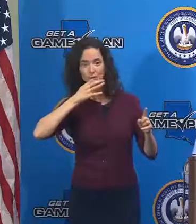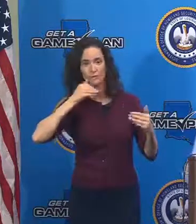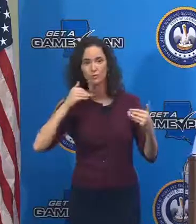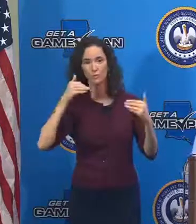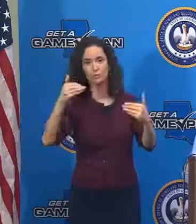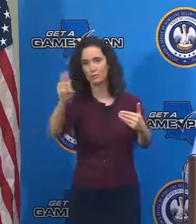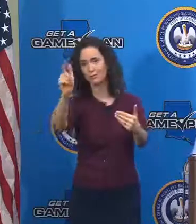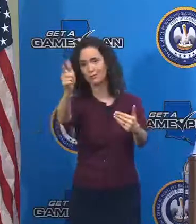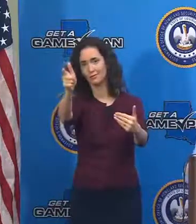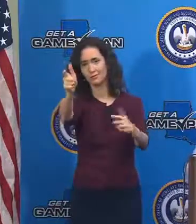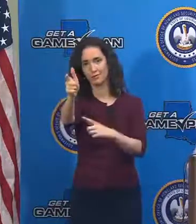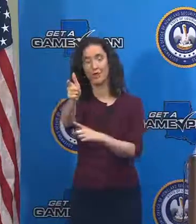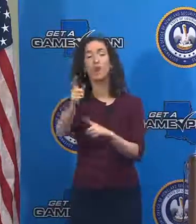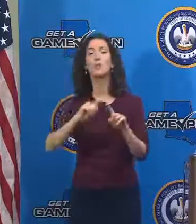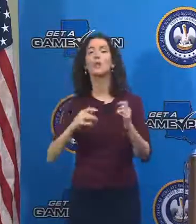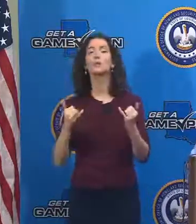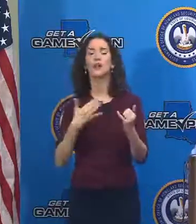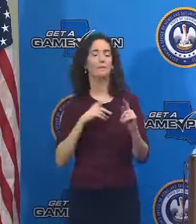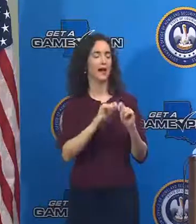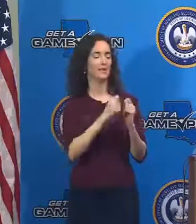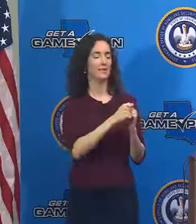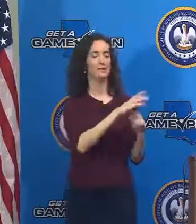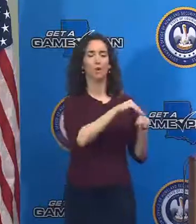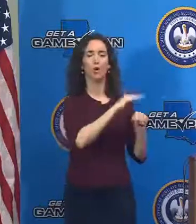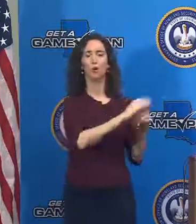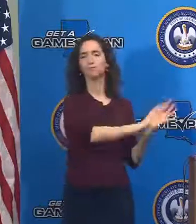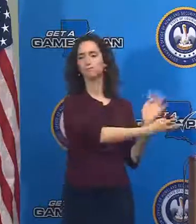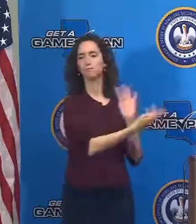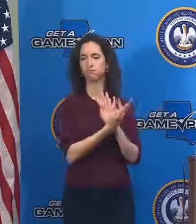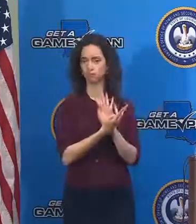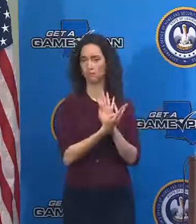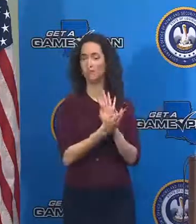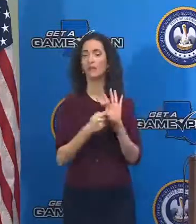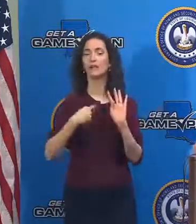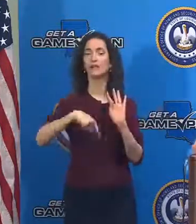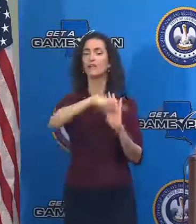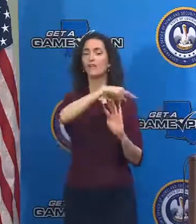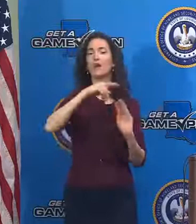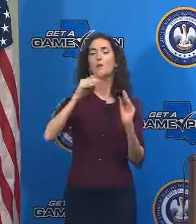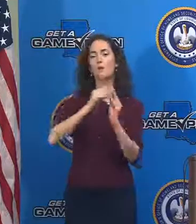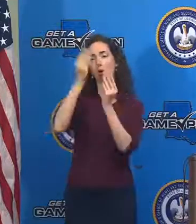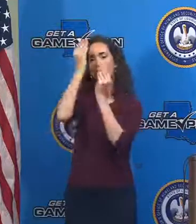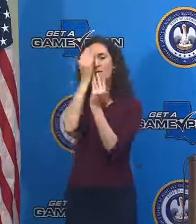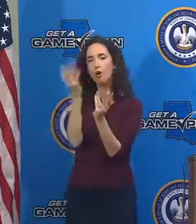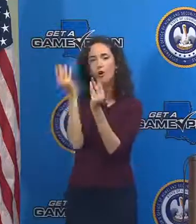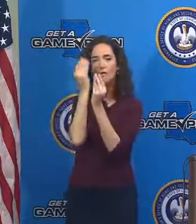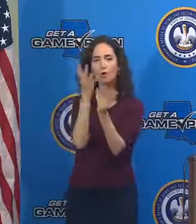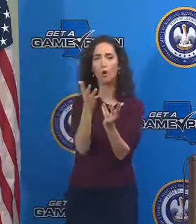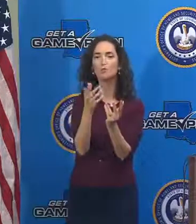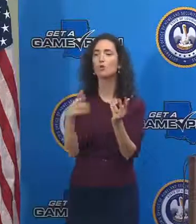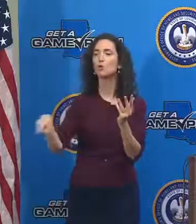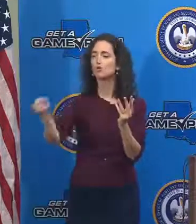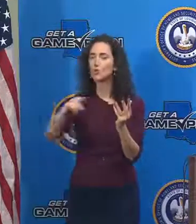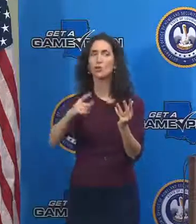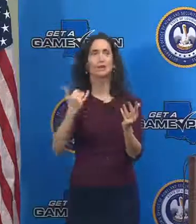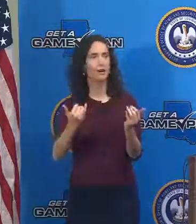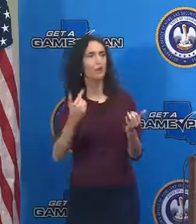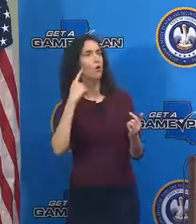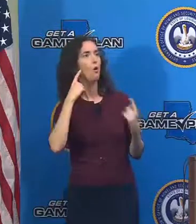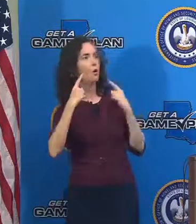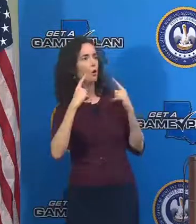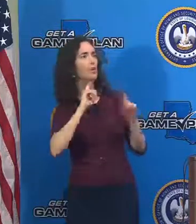I wanted to bring my team today is so they could share more detailed information with you. You have a better idea of all the forms of assistance that are